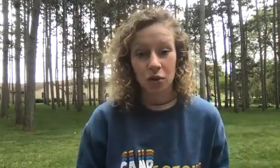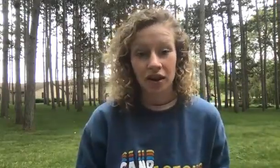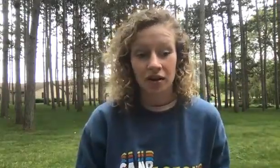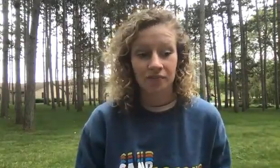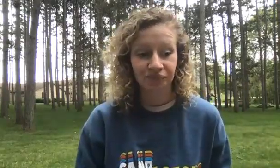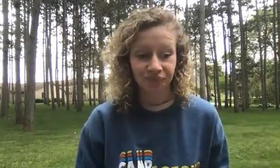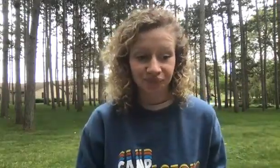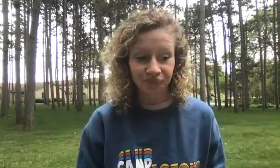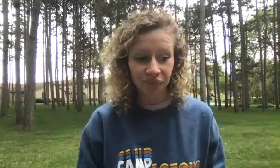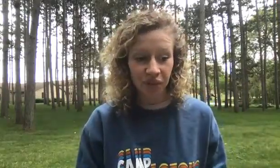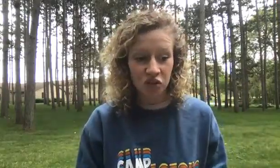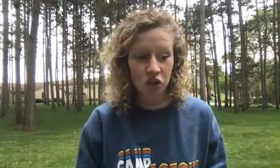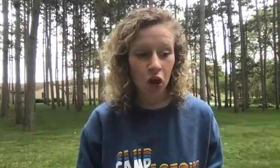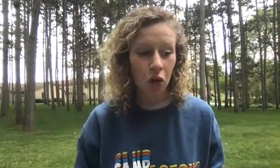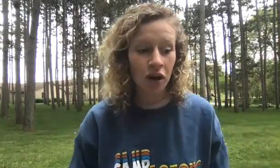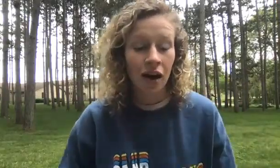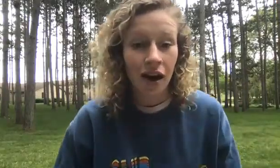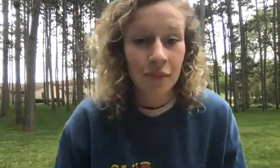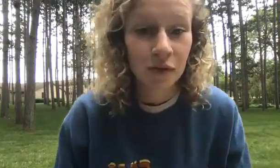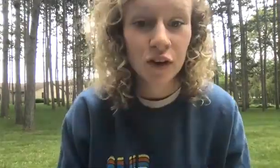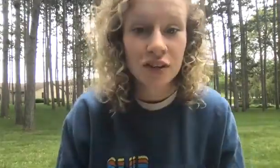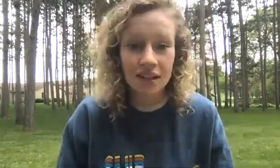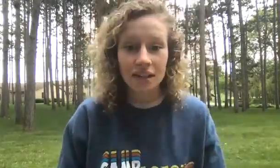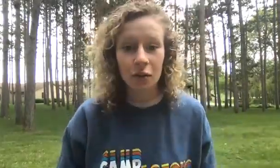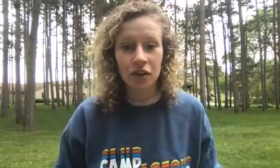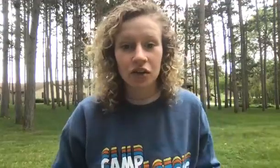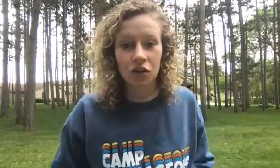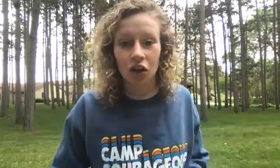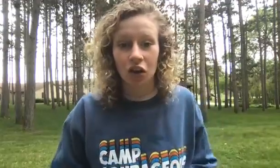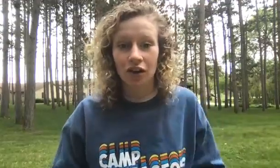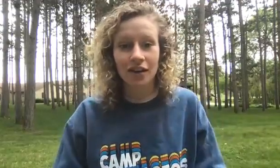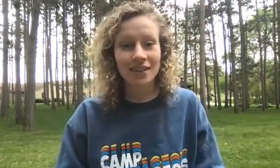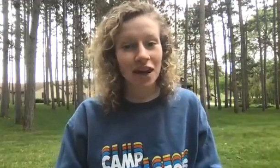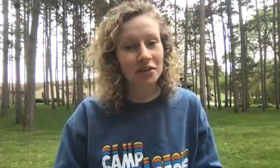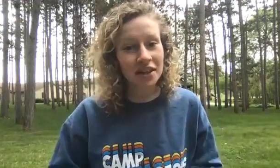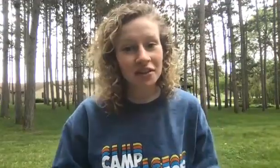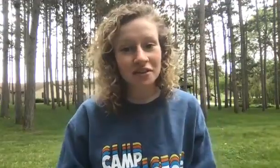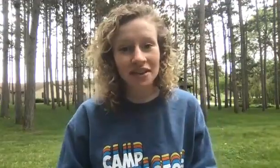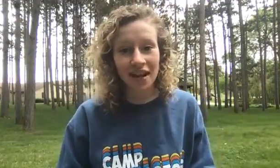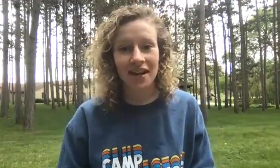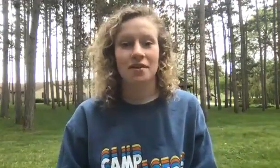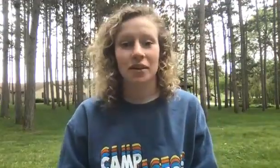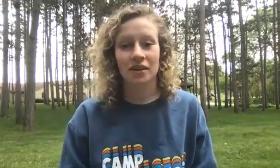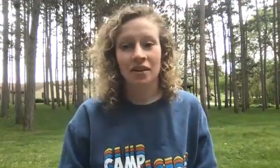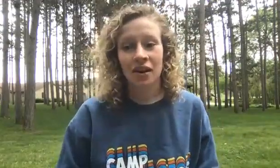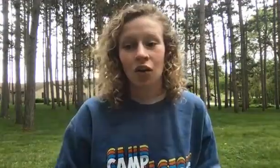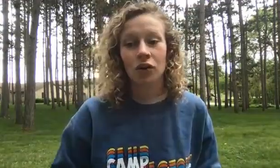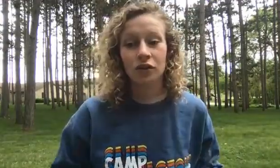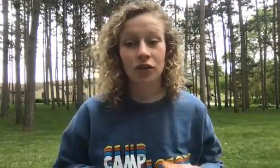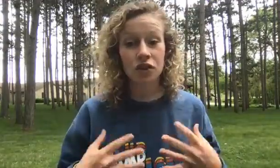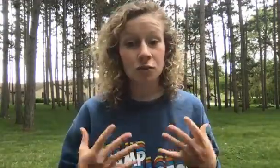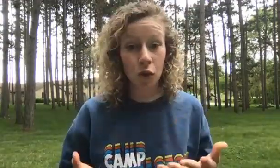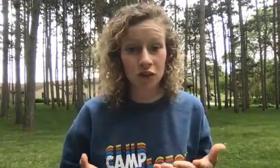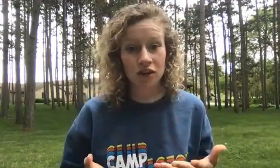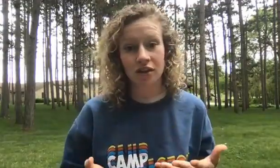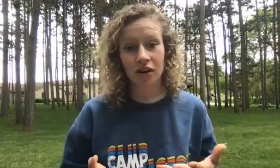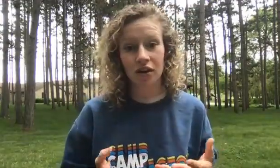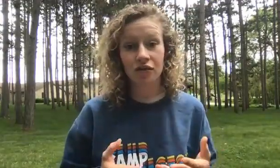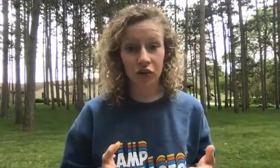it. So the first thing that we're going to learn is how to sign your name, or the first portion of your